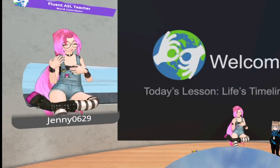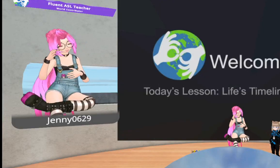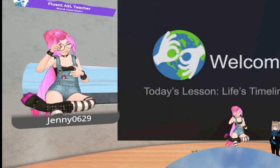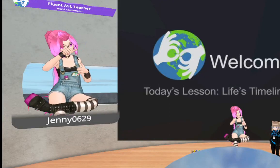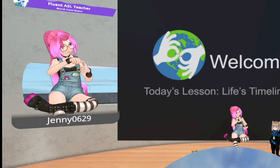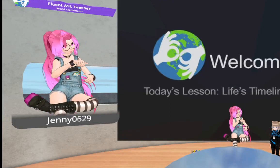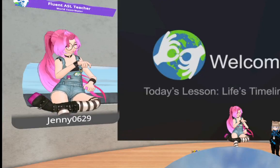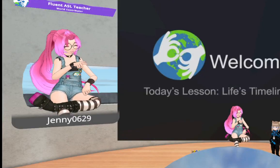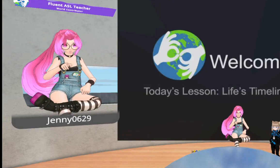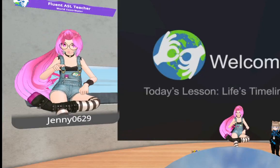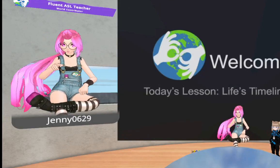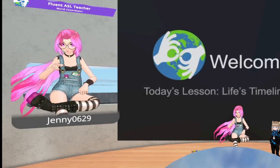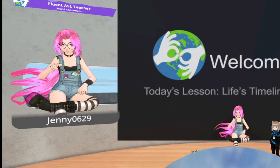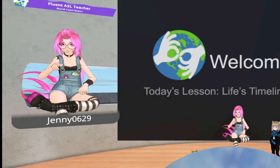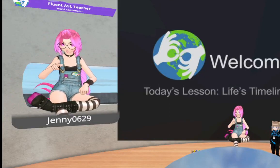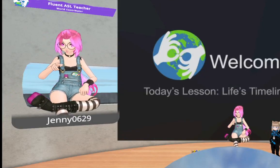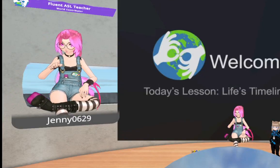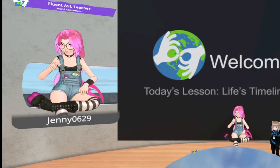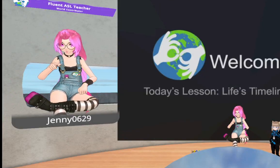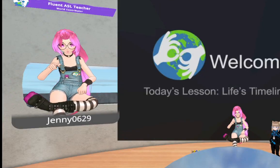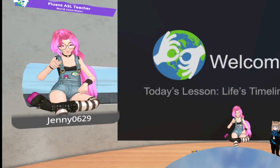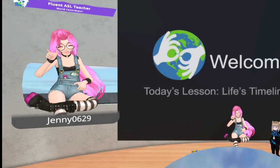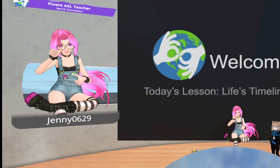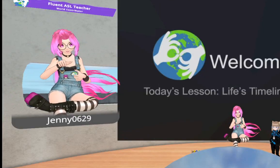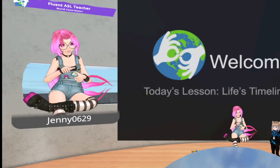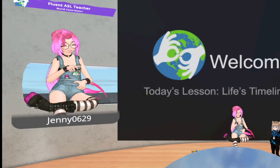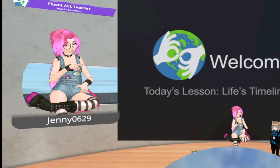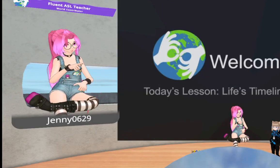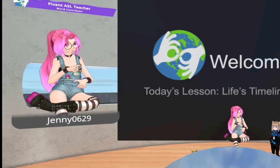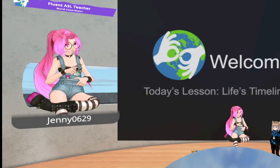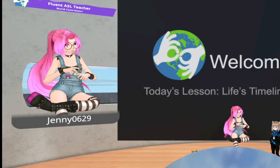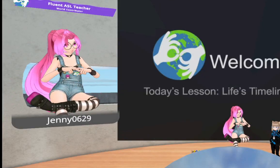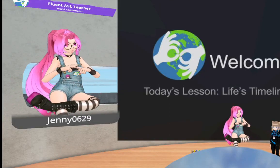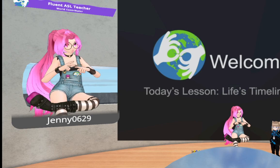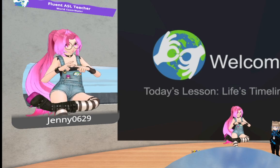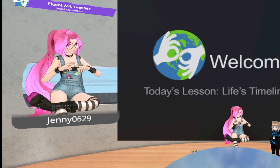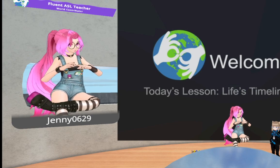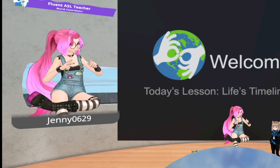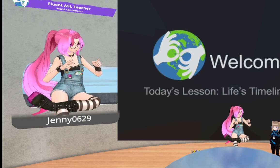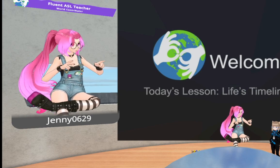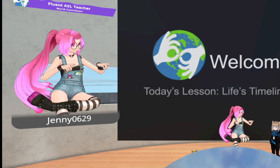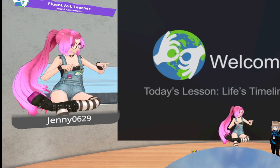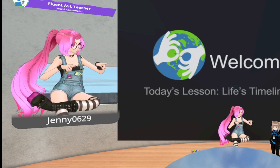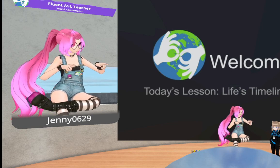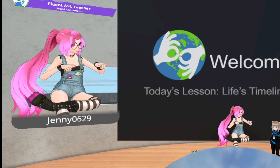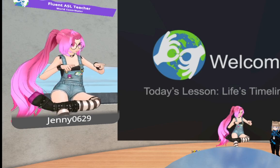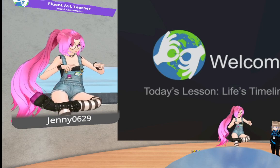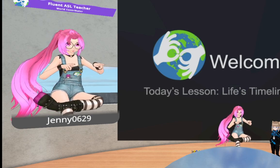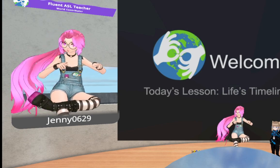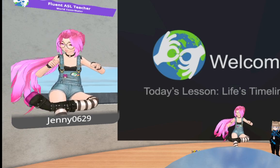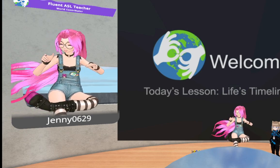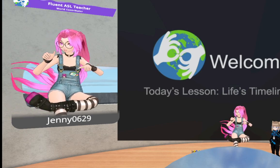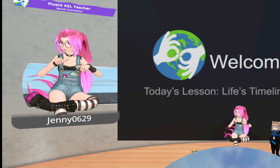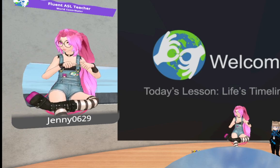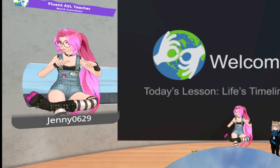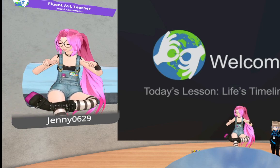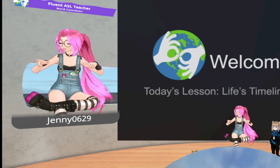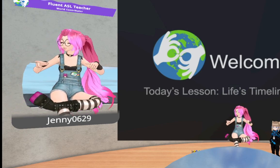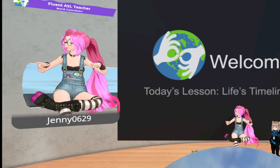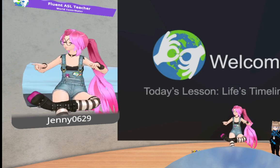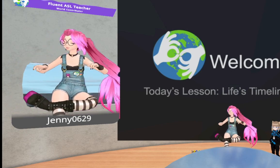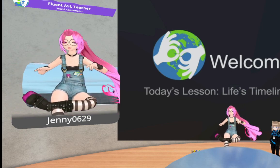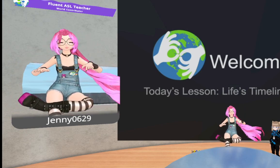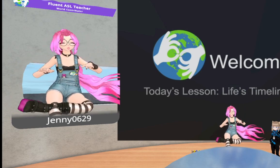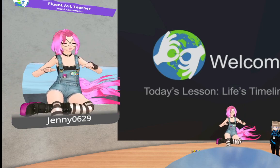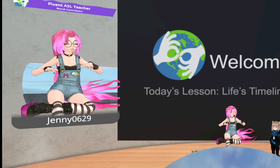weeks ago, and you guys remember all of it, right? Those of you who were here, you remember all of the vocab? You remember all of it?